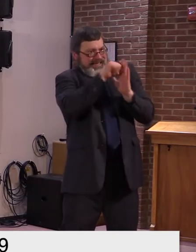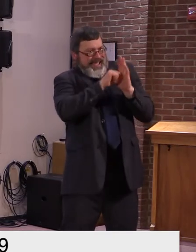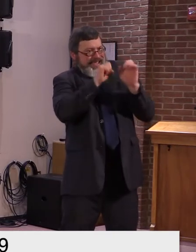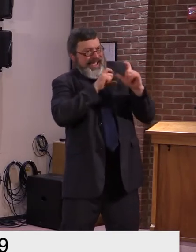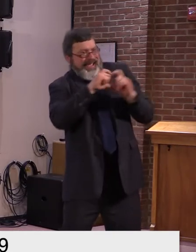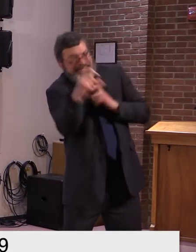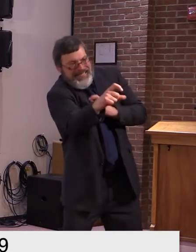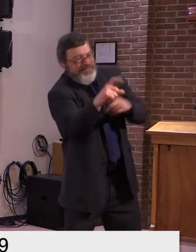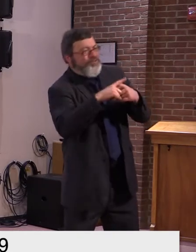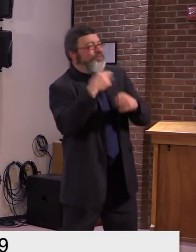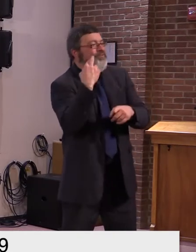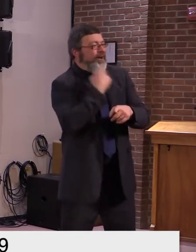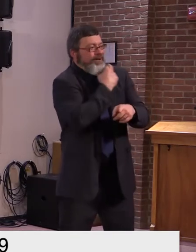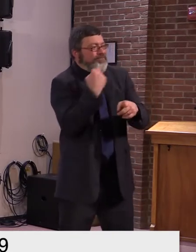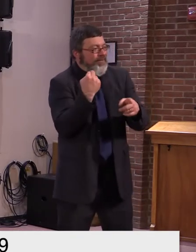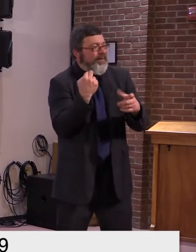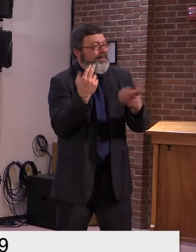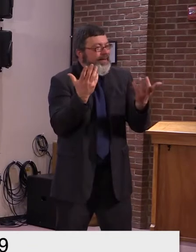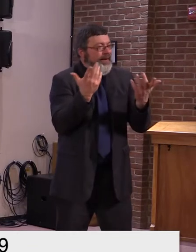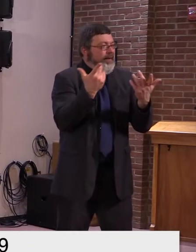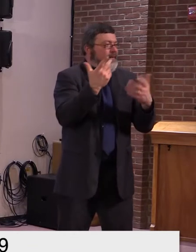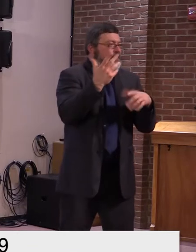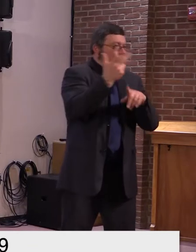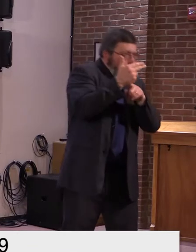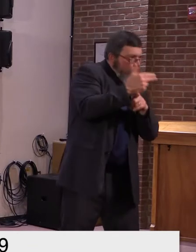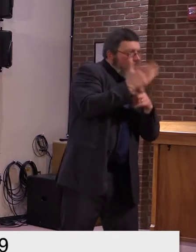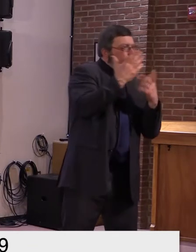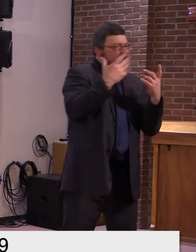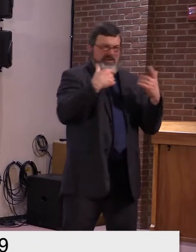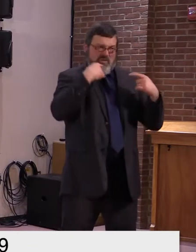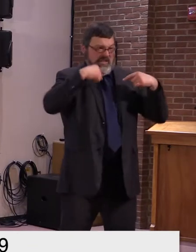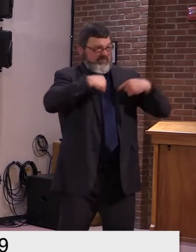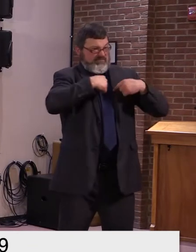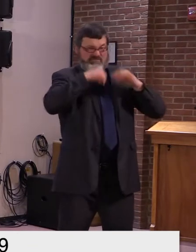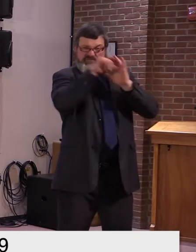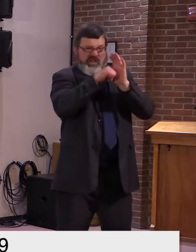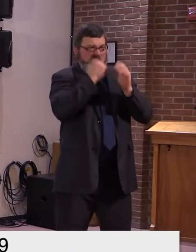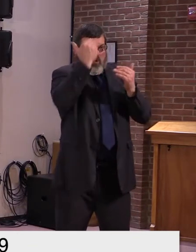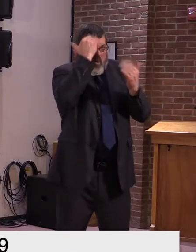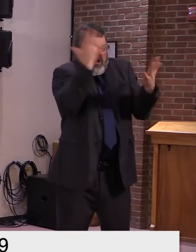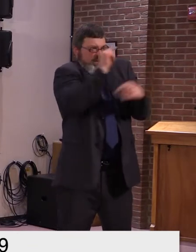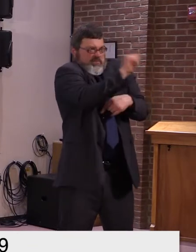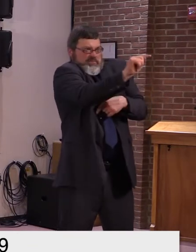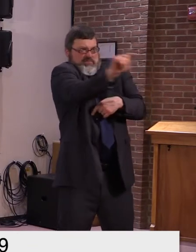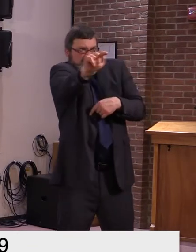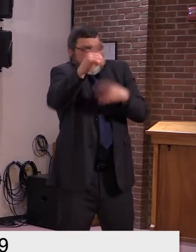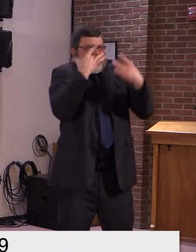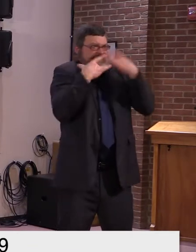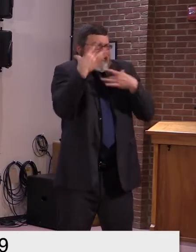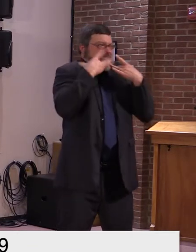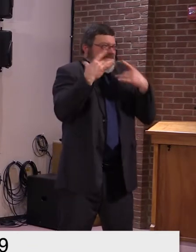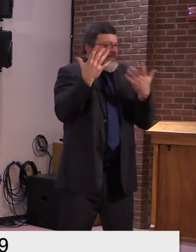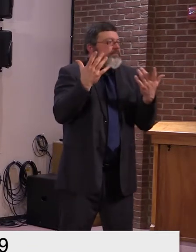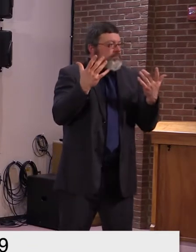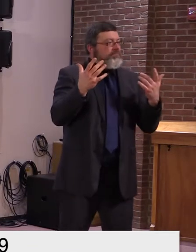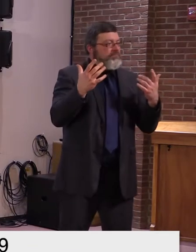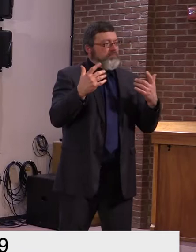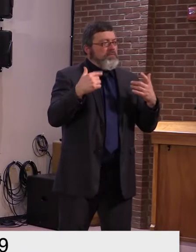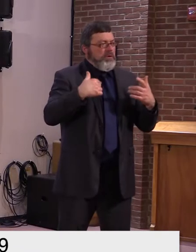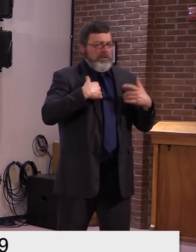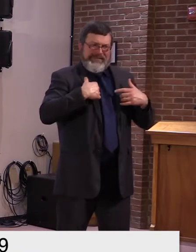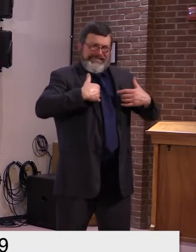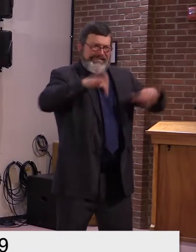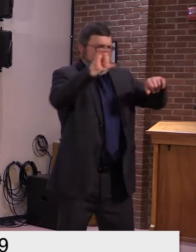really essential. So this will be something that we continue to pursue. And Governor, I'm glad that you'll be continuing to